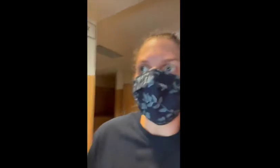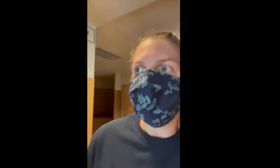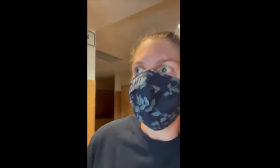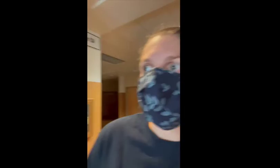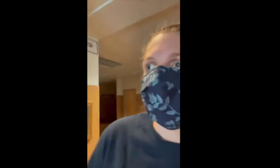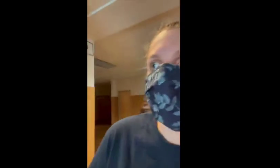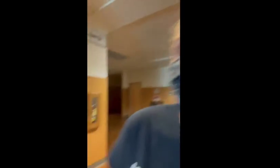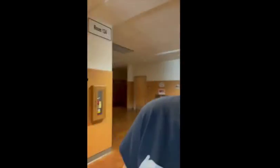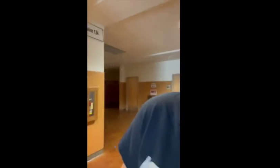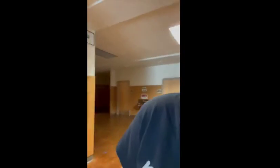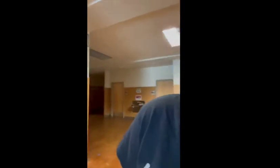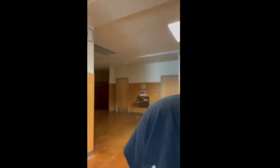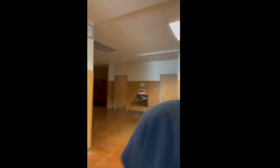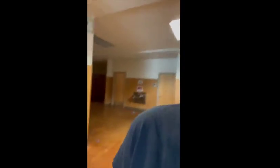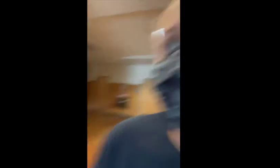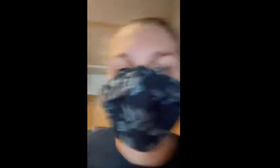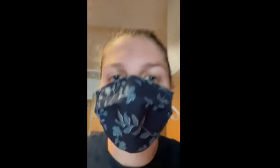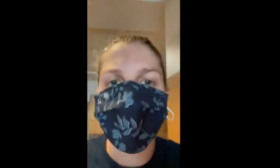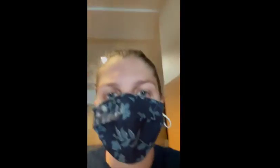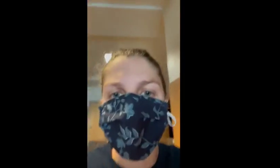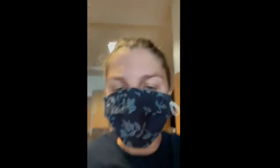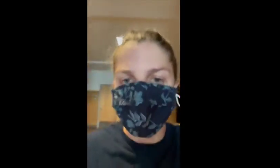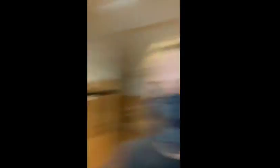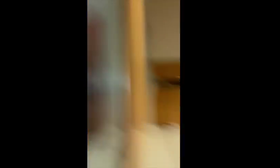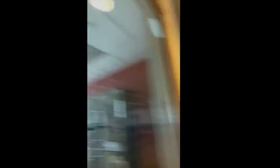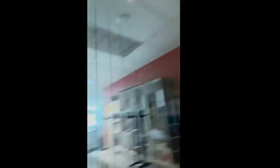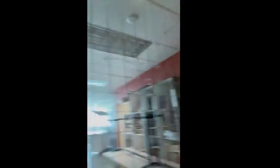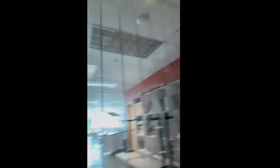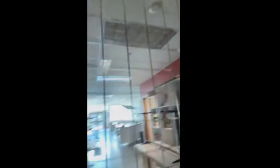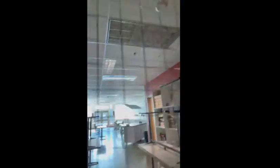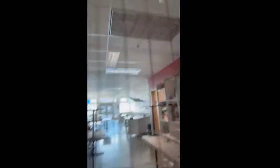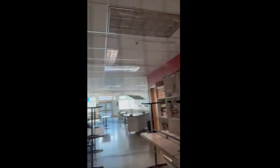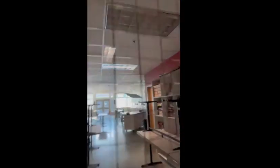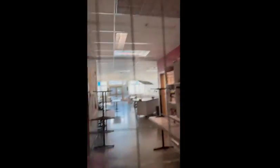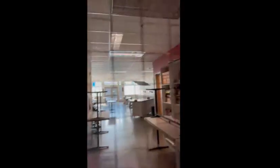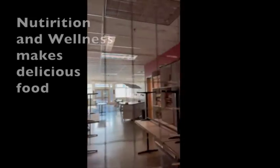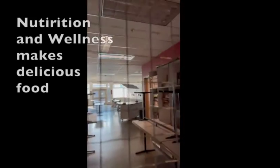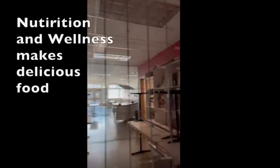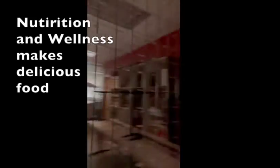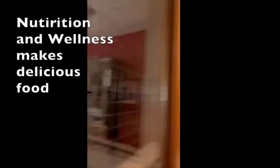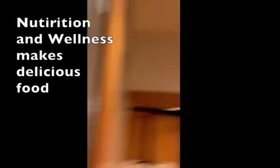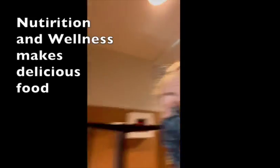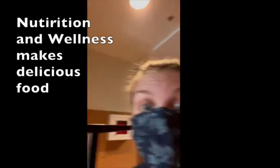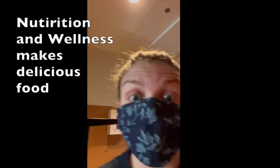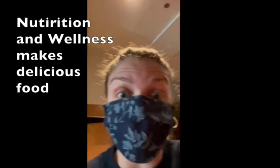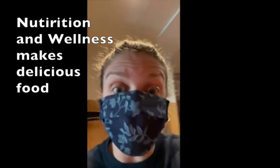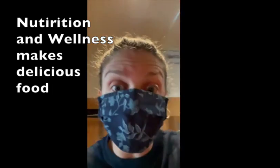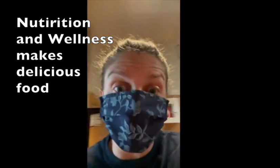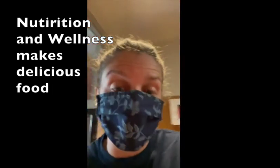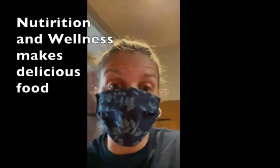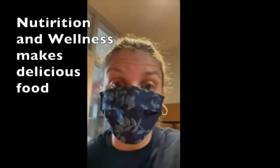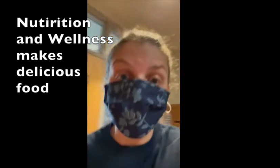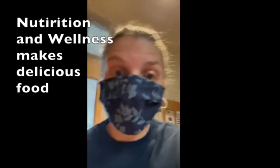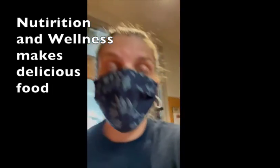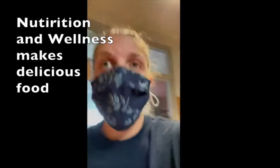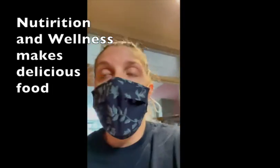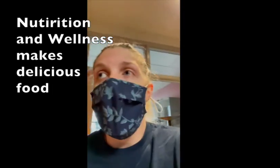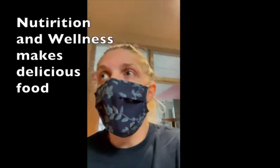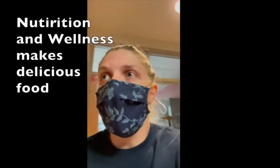wellness. So you can't really see it, but this is a class where you can cook food. You learn how to cook. The